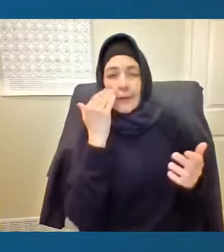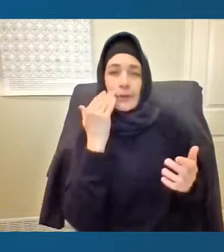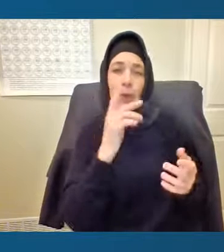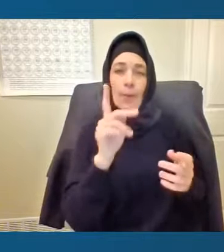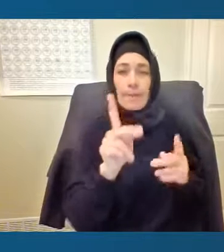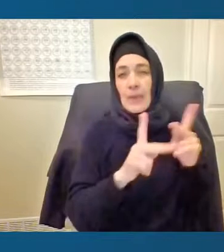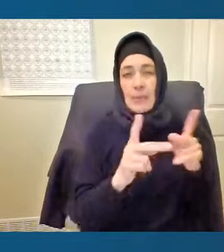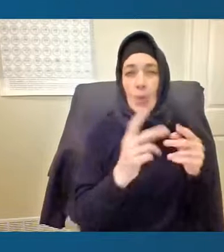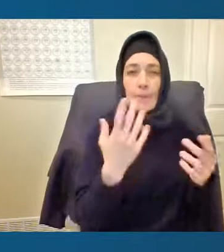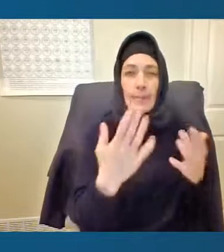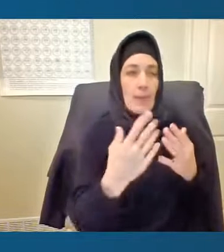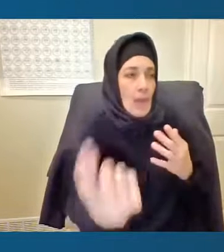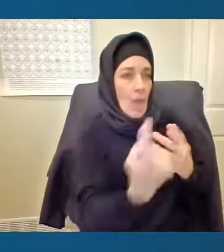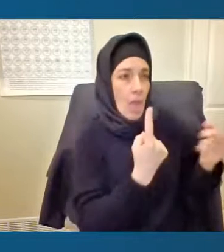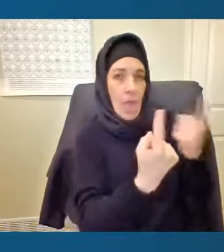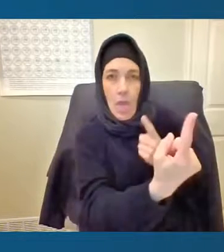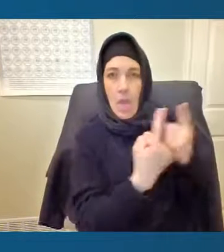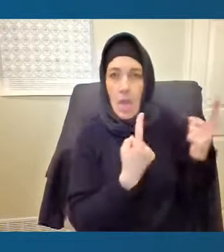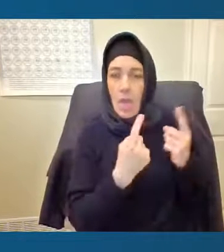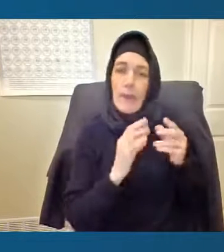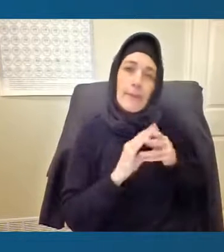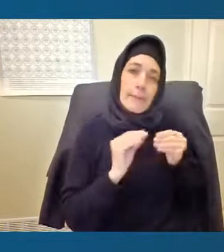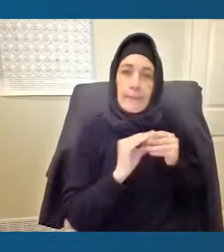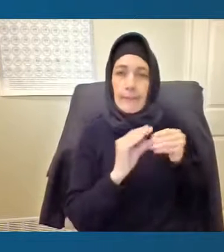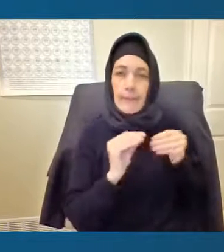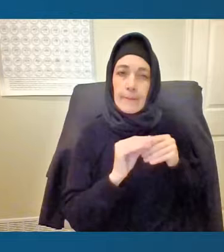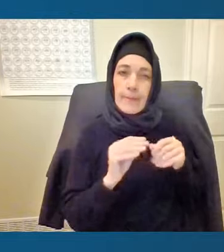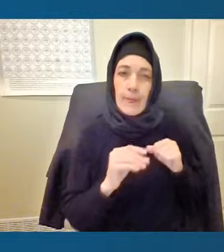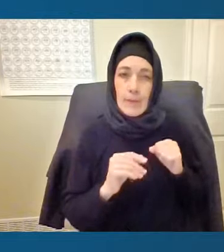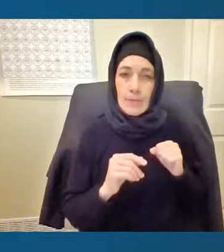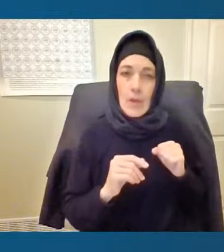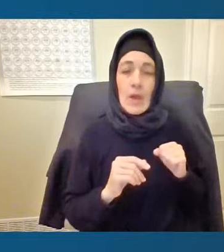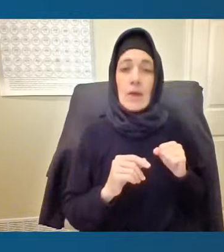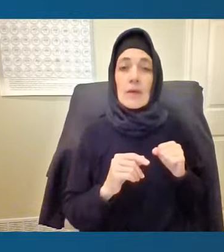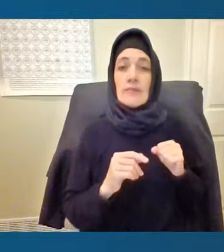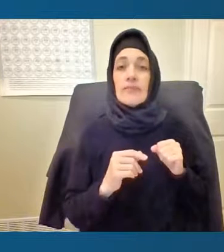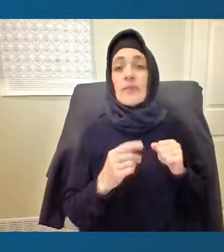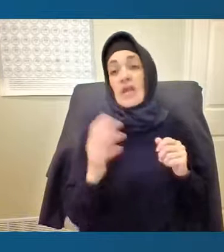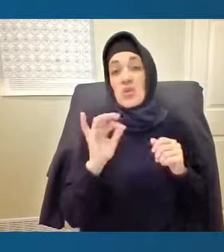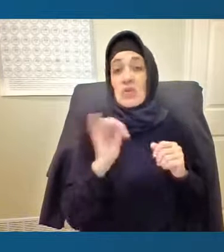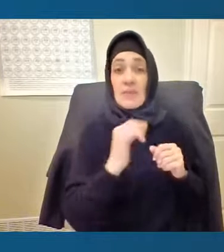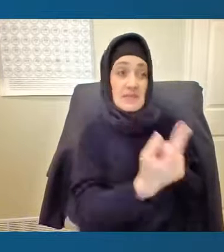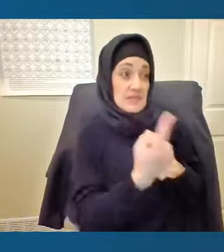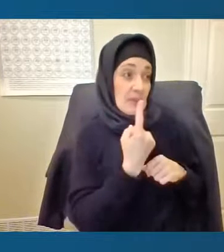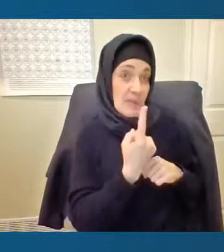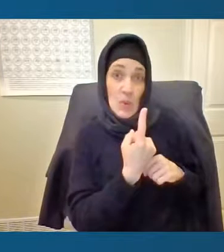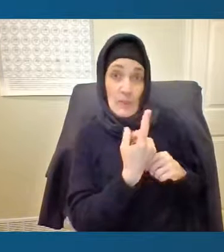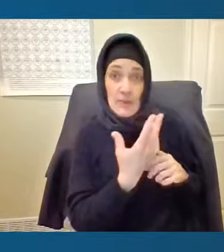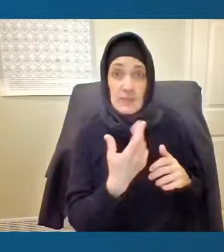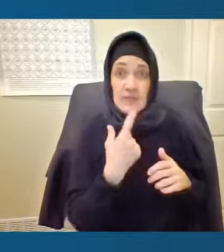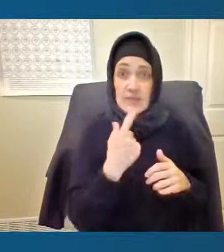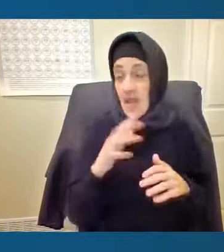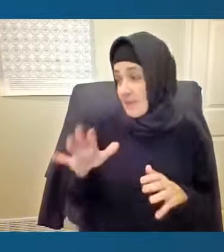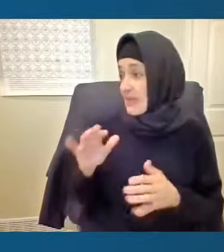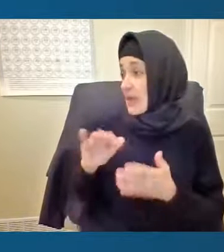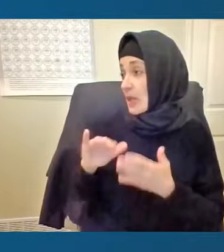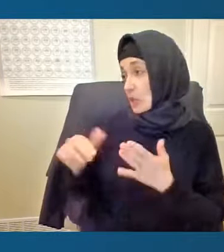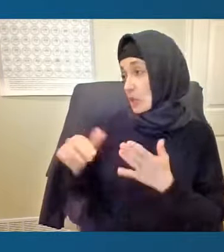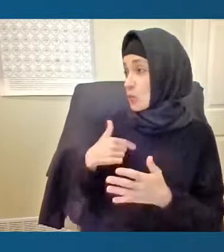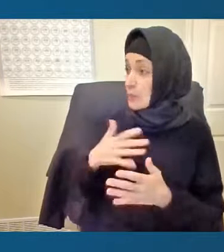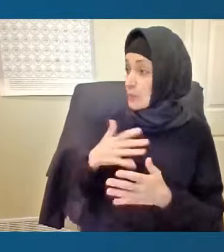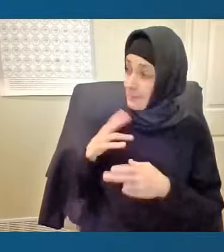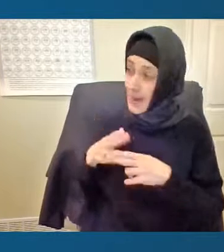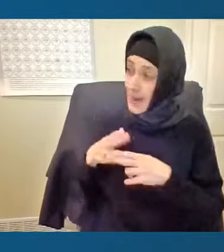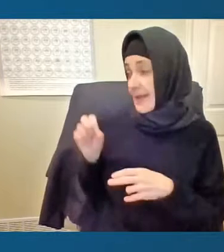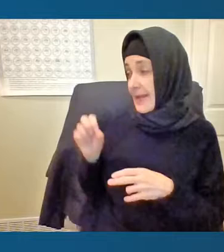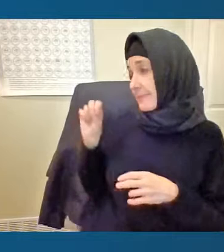yo. And she's like, yo, excuse me, Islam, my name is such and such, your name? You know what I mean? There was no introduction. So there's a way of